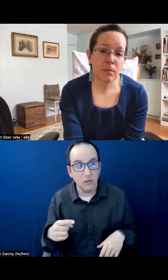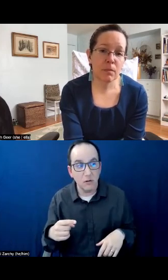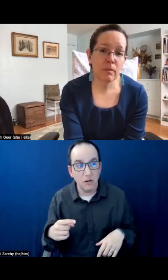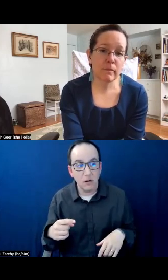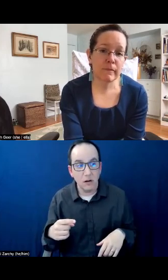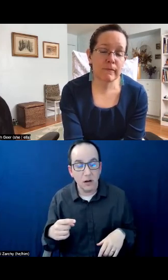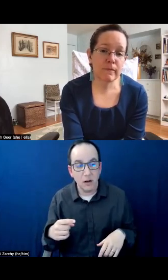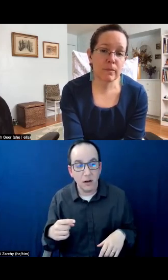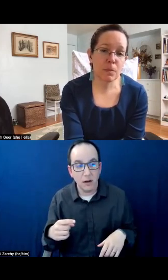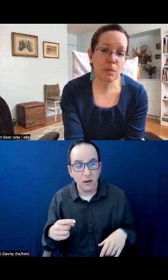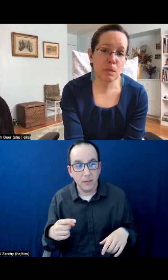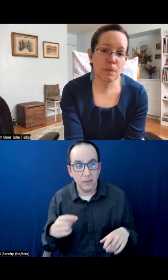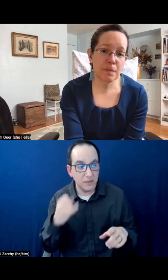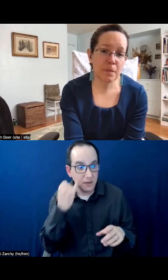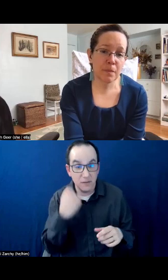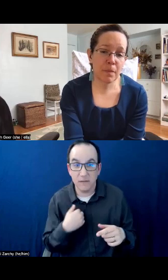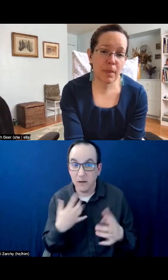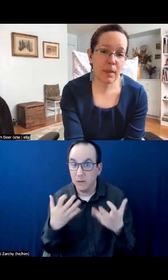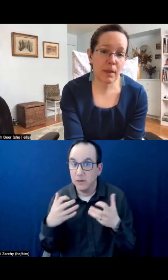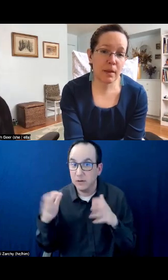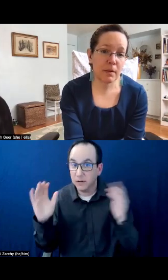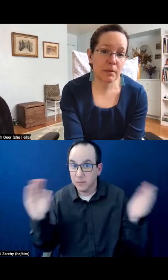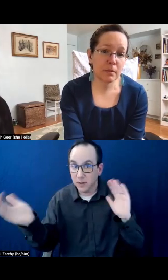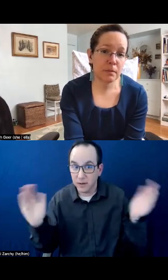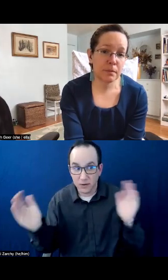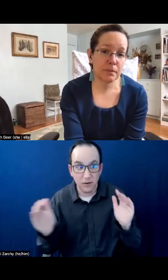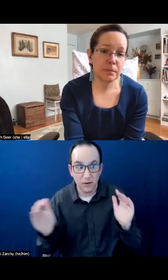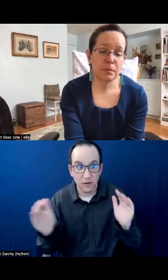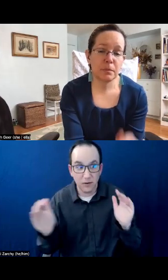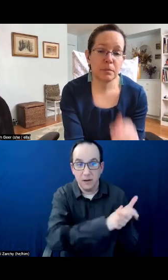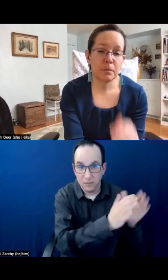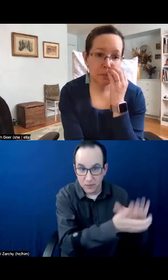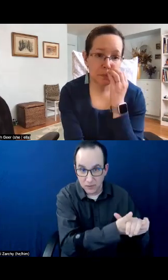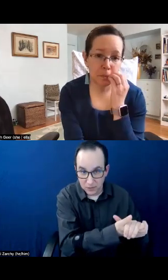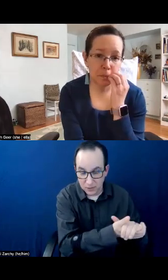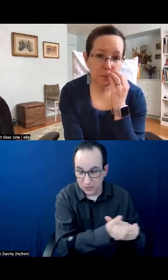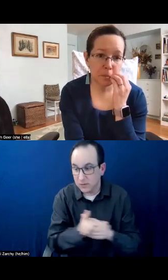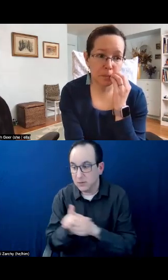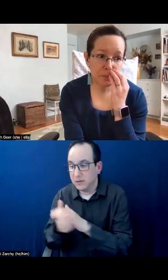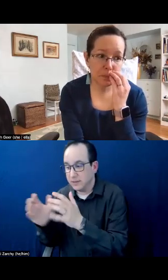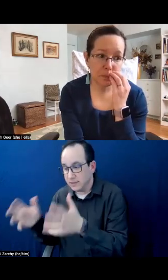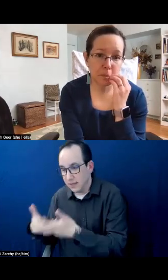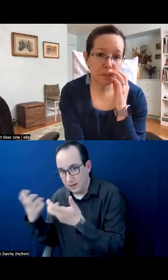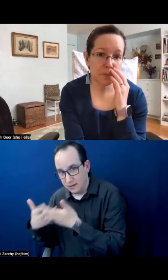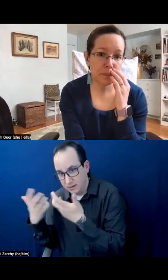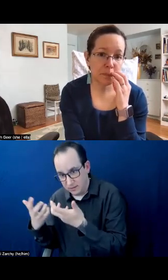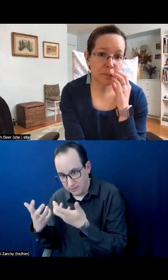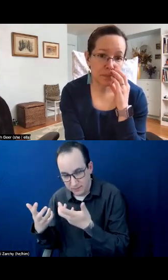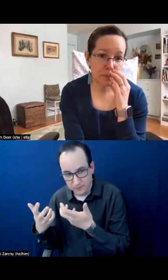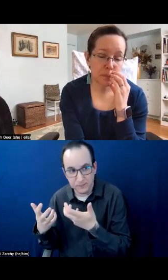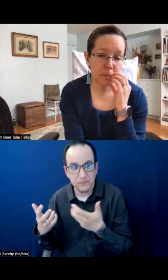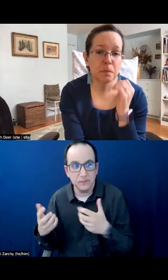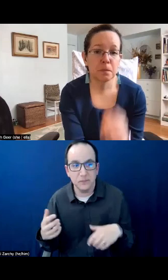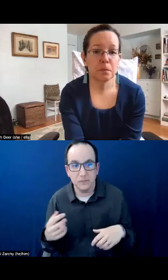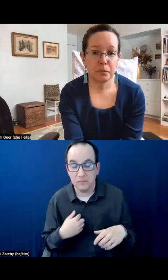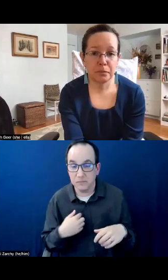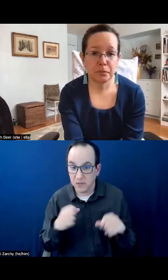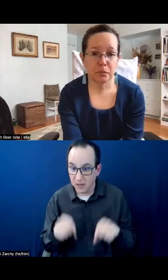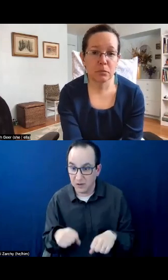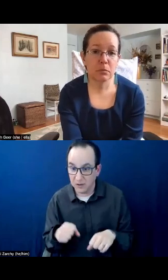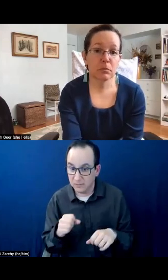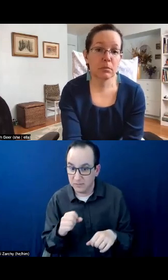and place them in those spaces. For example, if you want to compare a hamburger to a